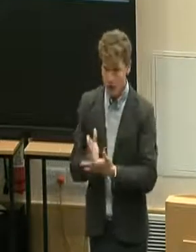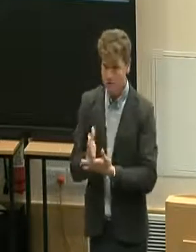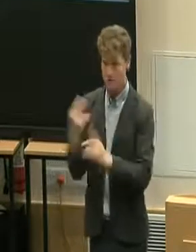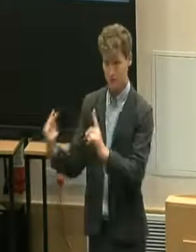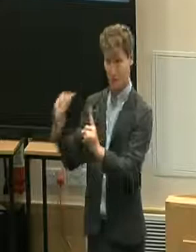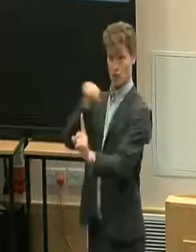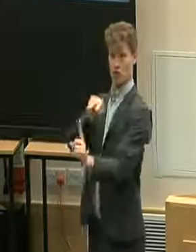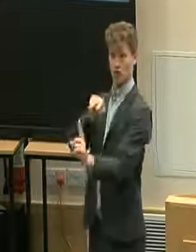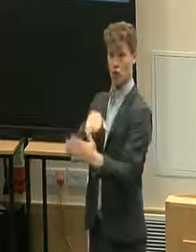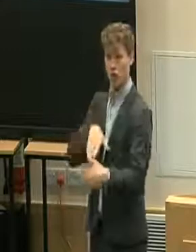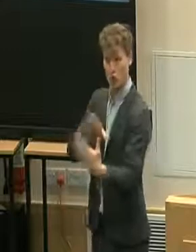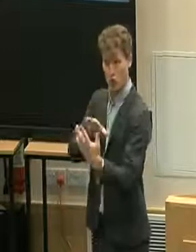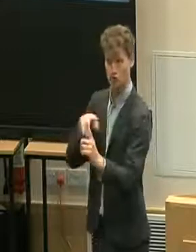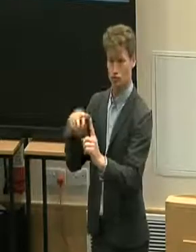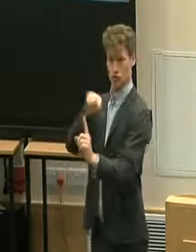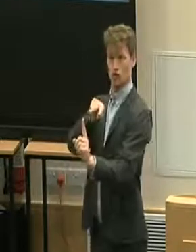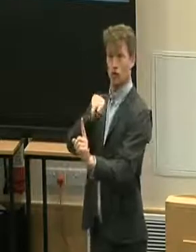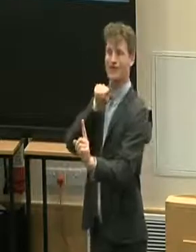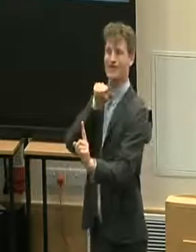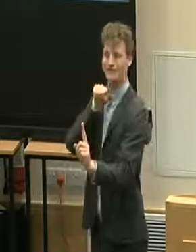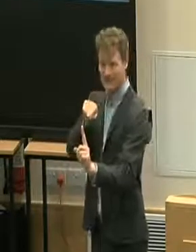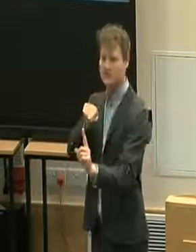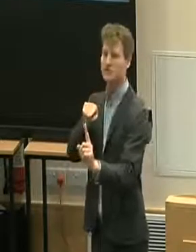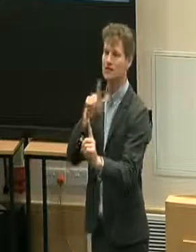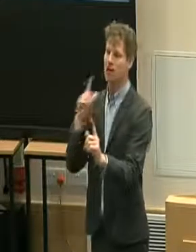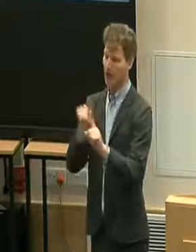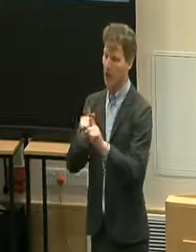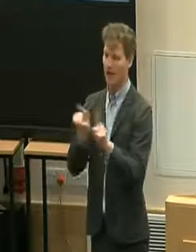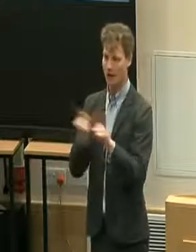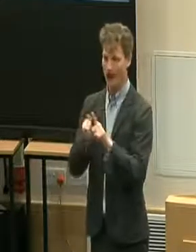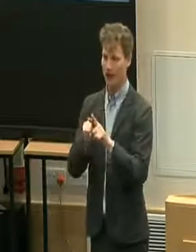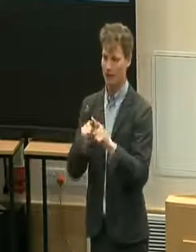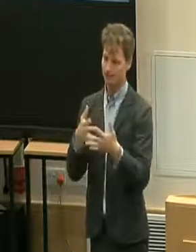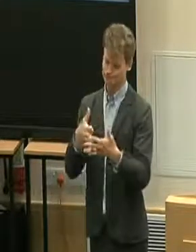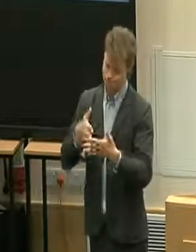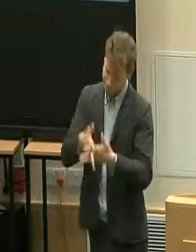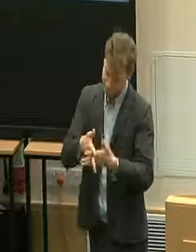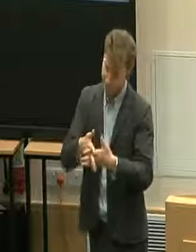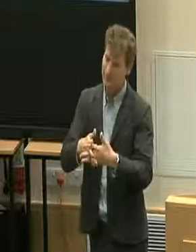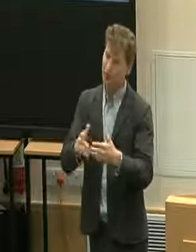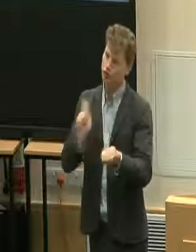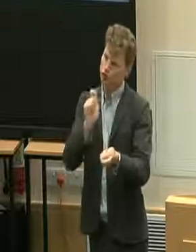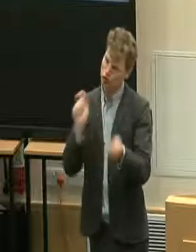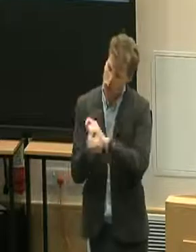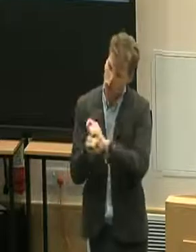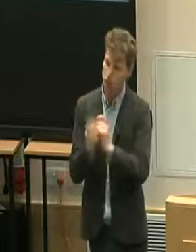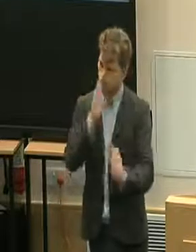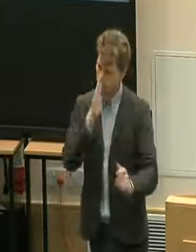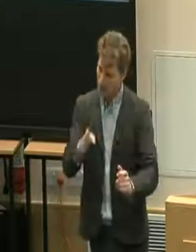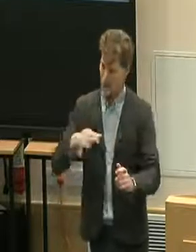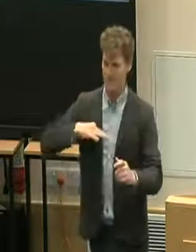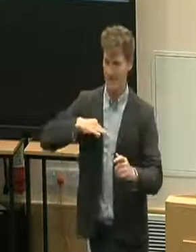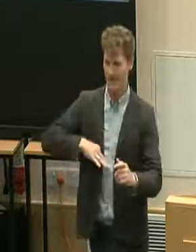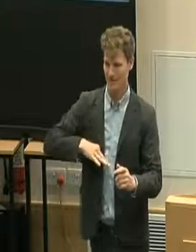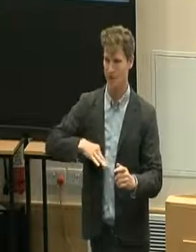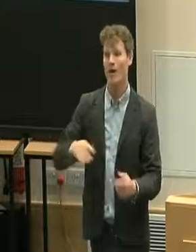systemic. The human rights approach is not political rhetoric, but concrete change that directly benefits. So folks, that's